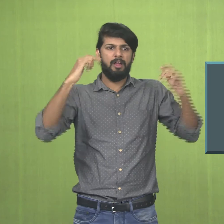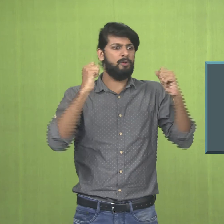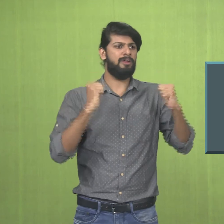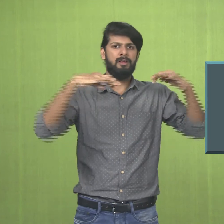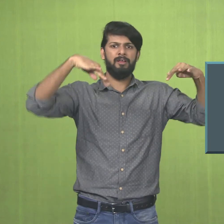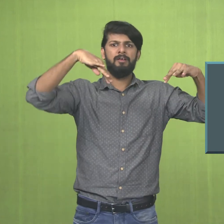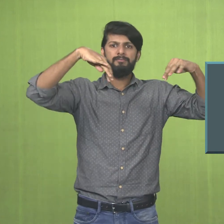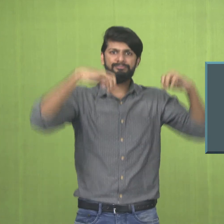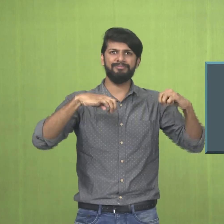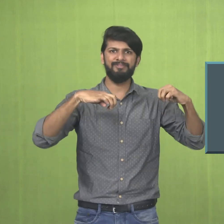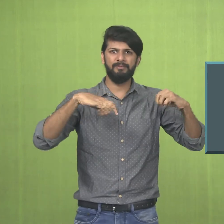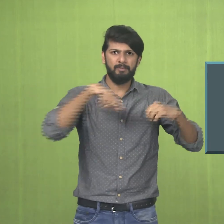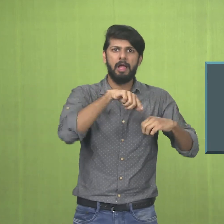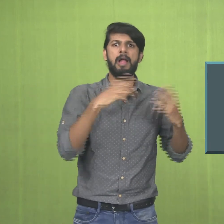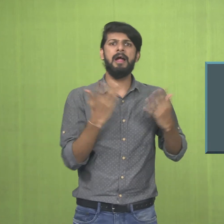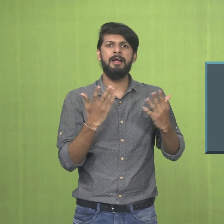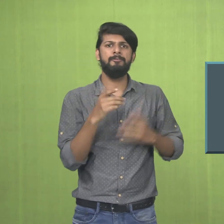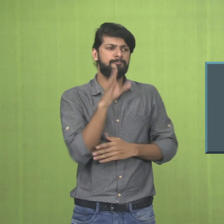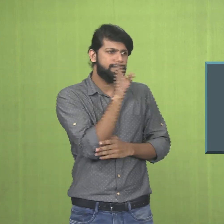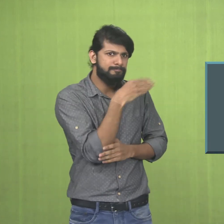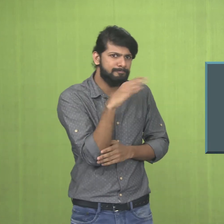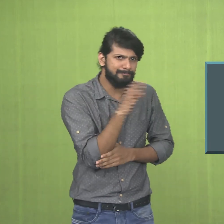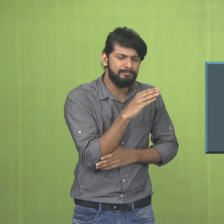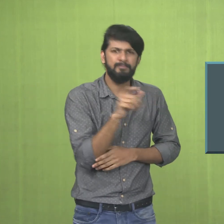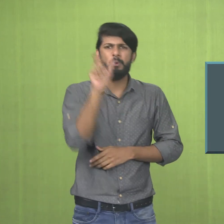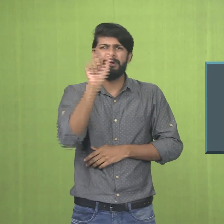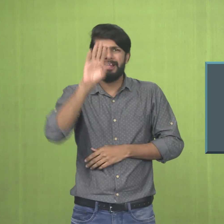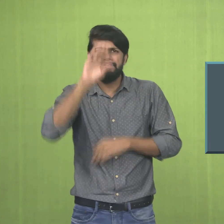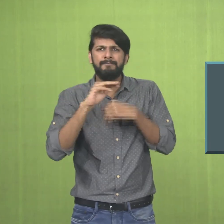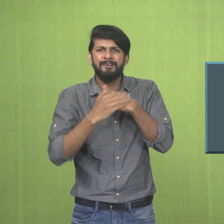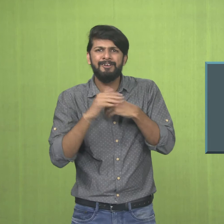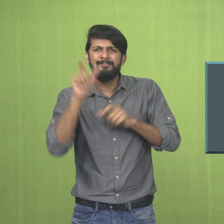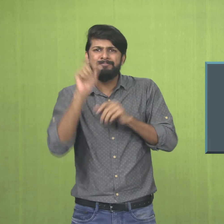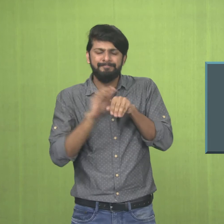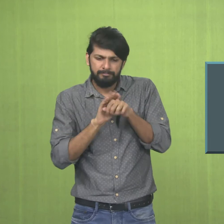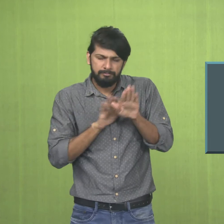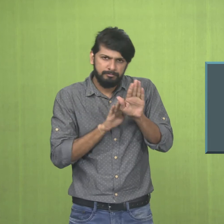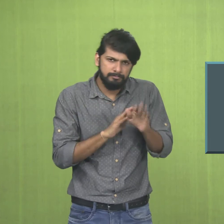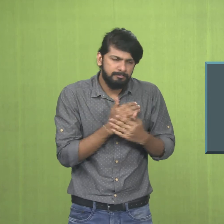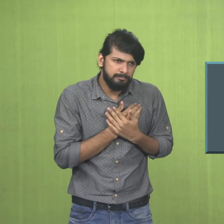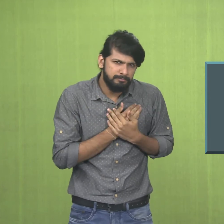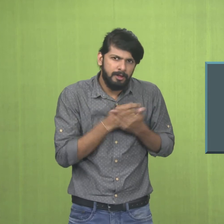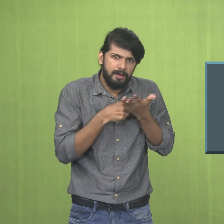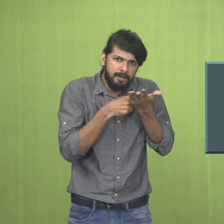all the ministers are supposed to stand. And when the king sits, and then they sit. As well as there's a lot